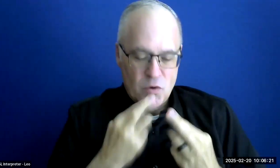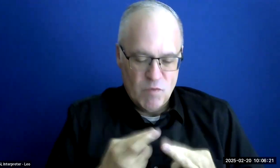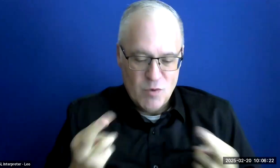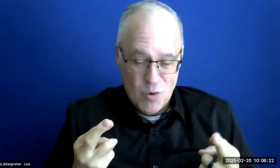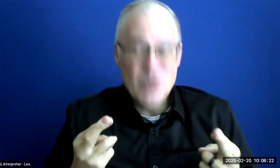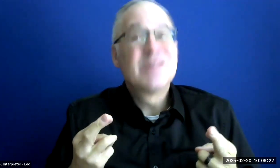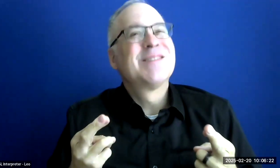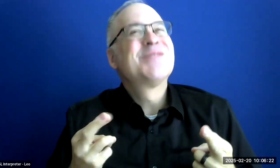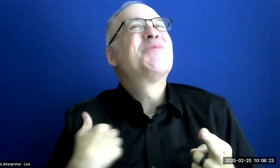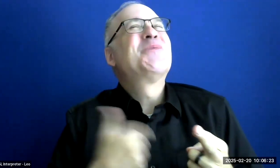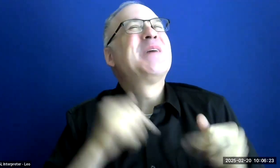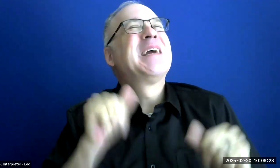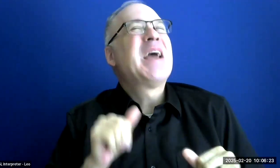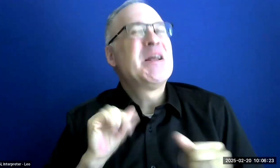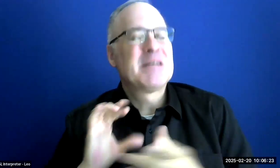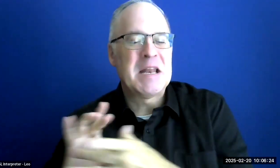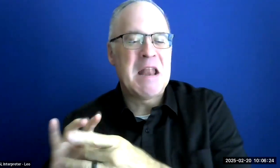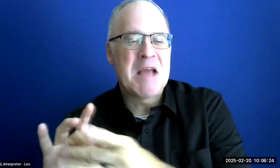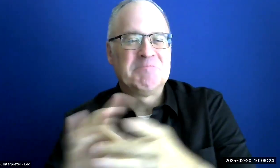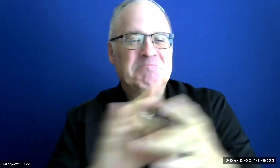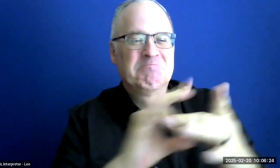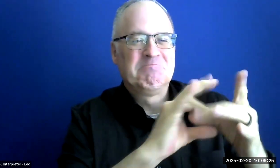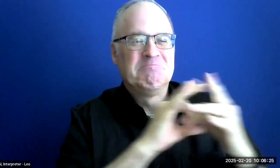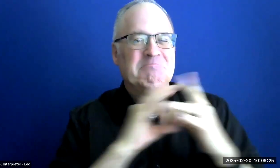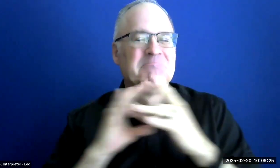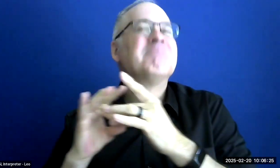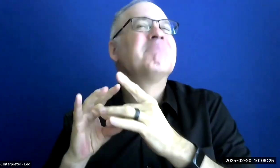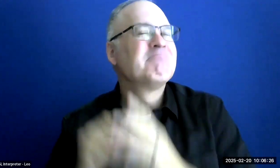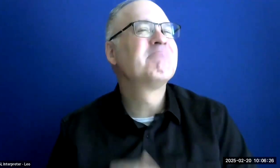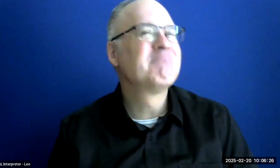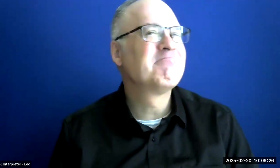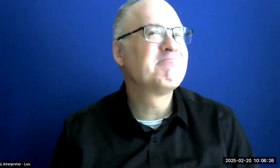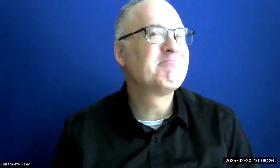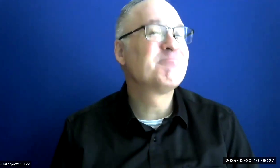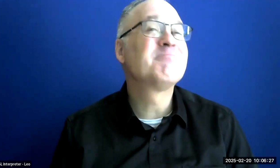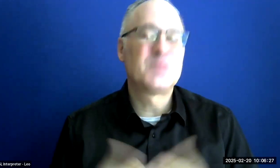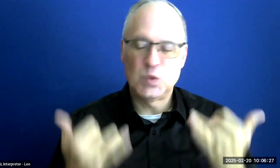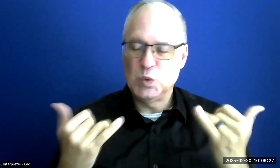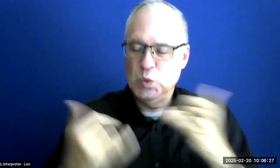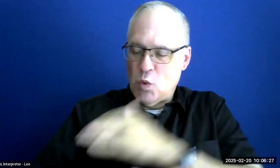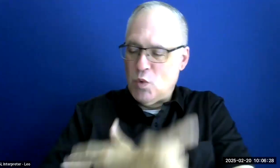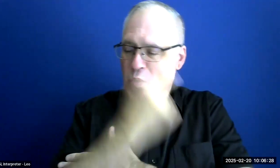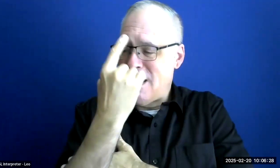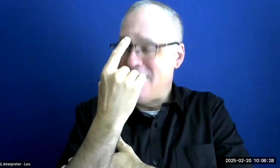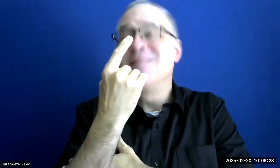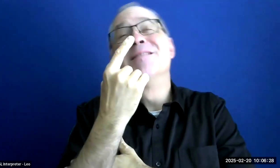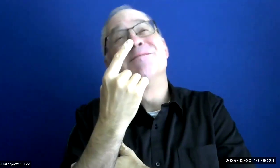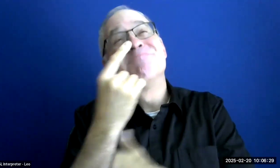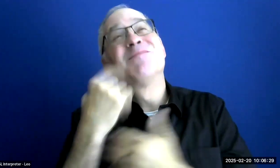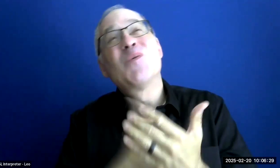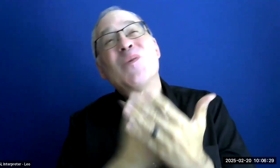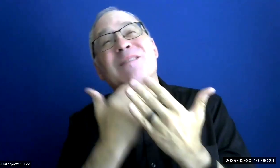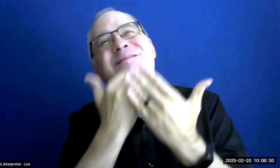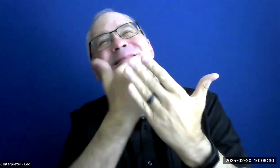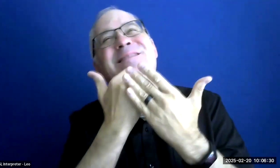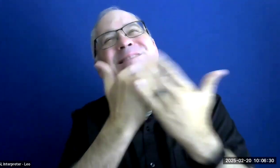connect one with the other. And in particular, today, we are grateful for your